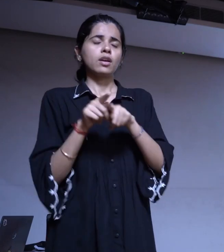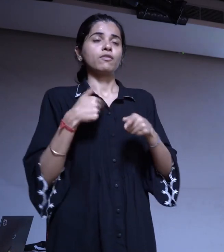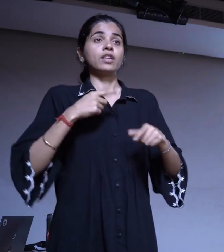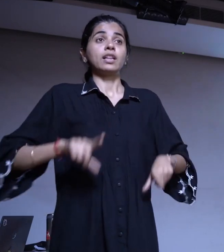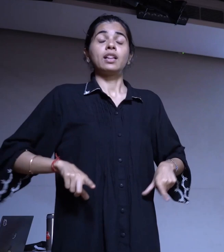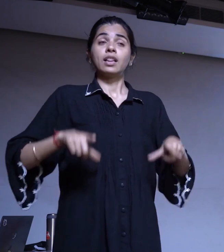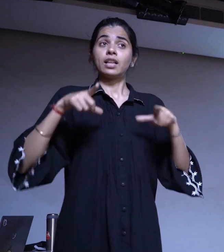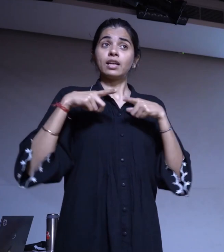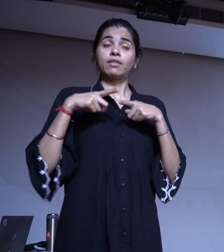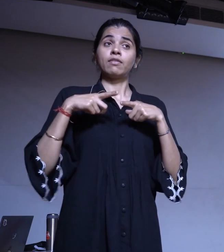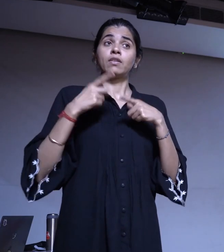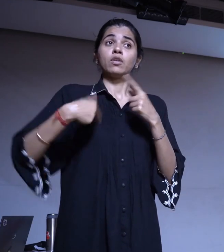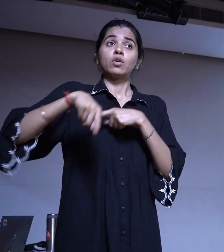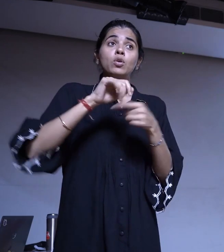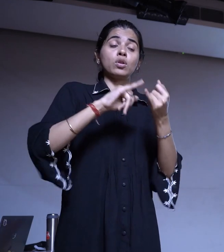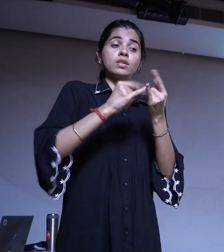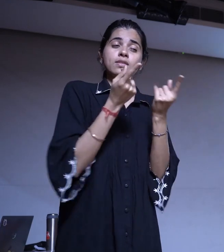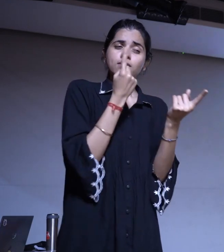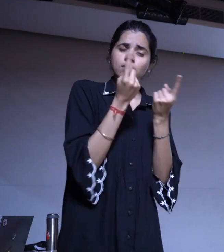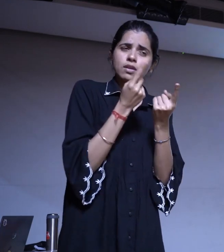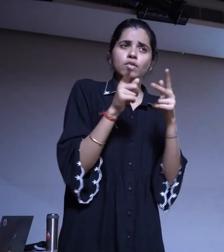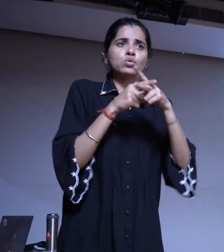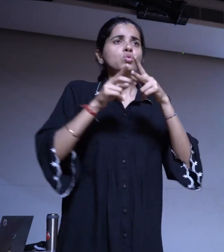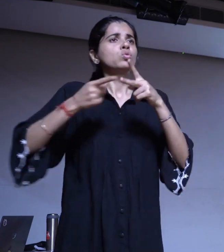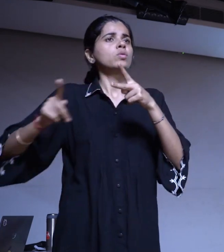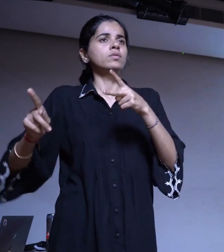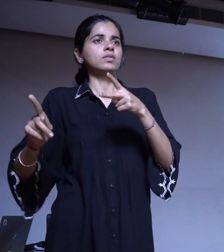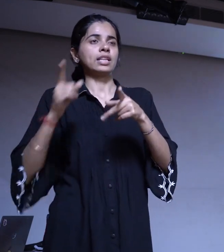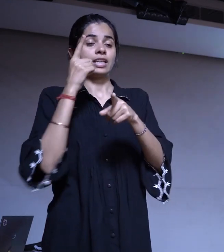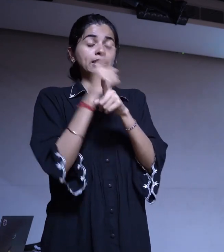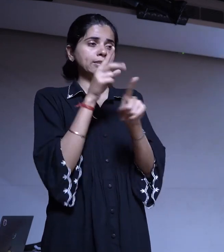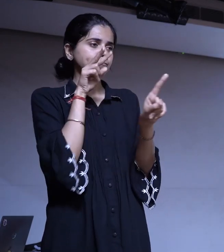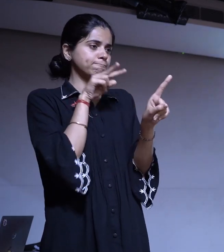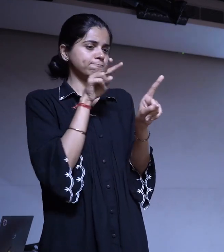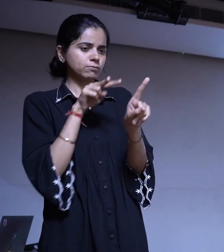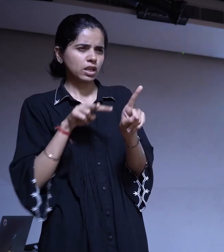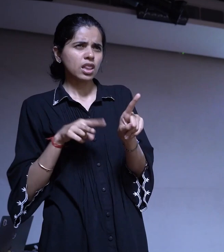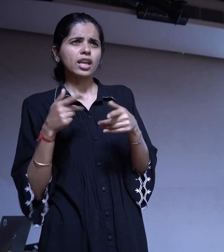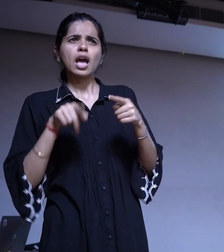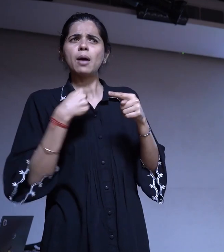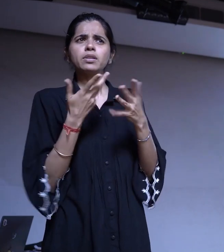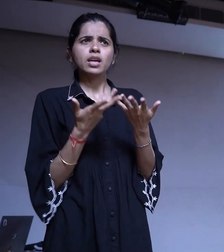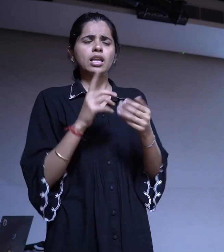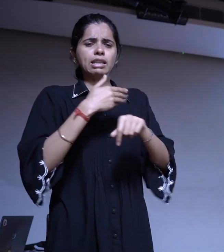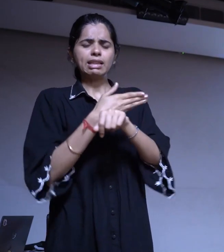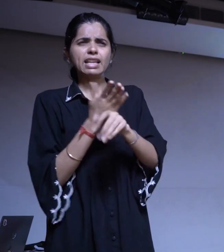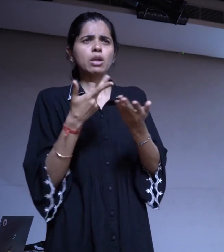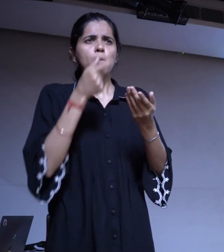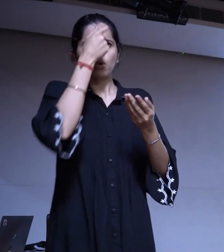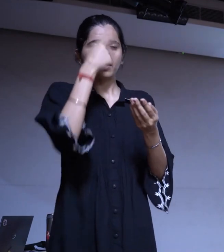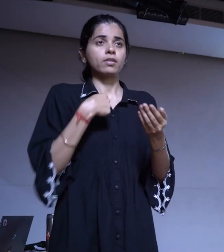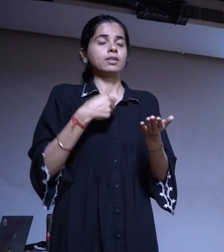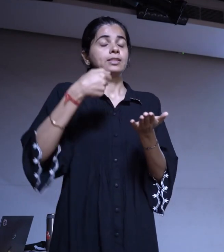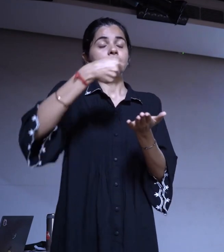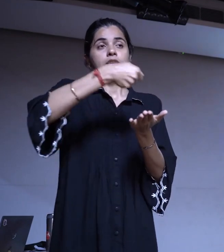realized that survey based tools really give you a teacher perception of what they think is happening and the reality on the